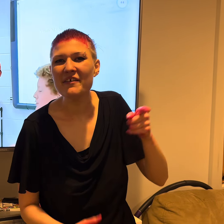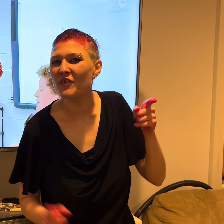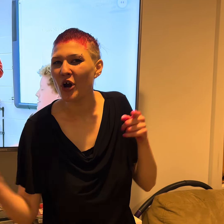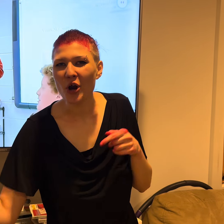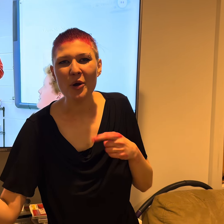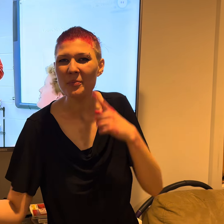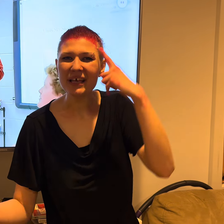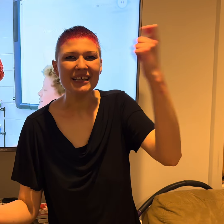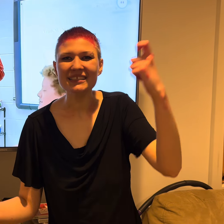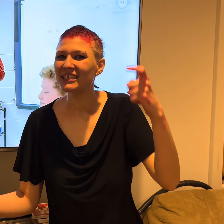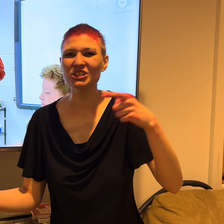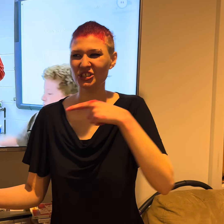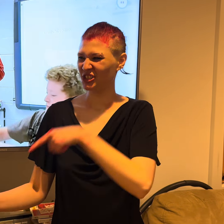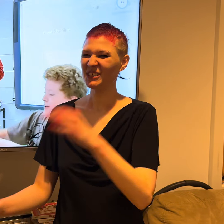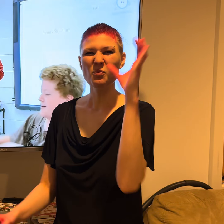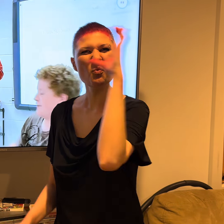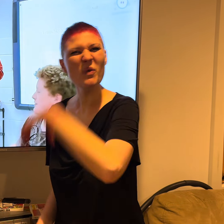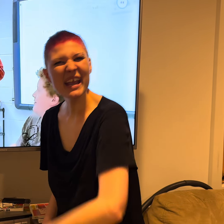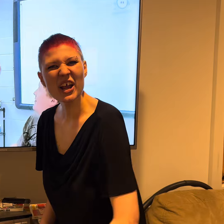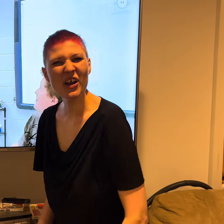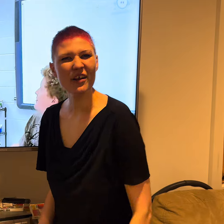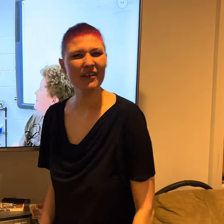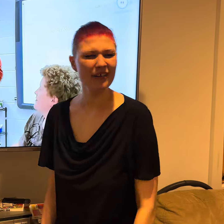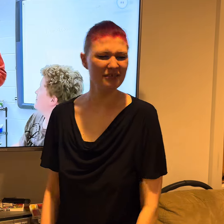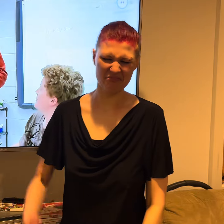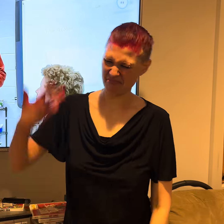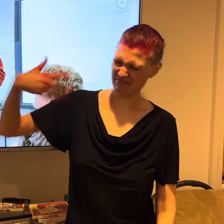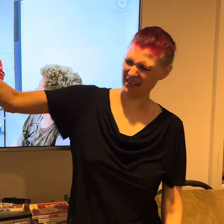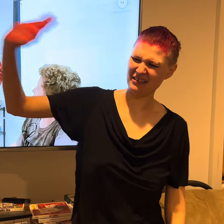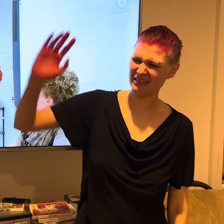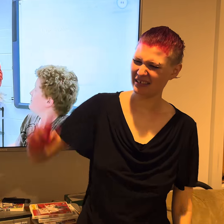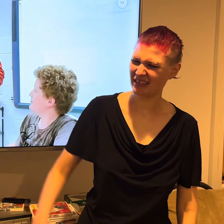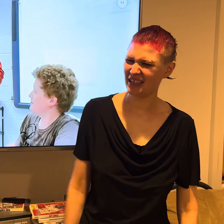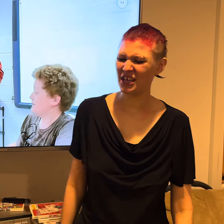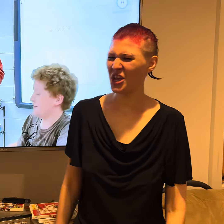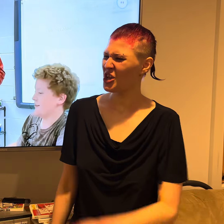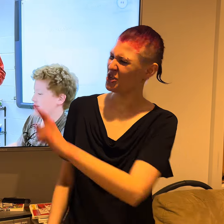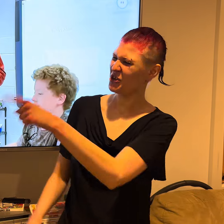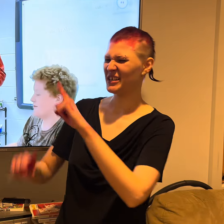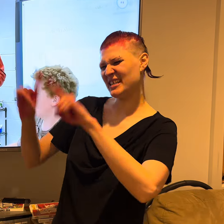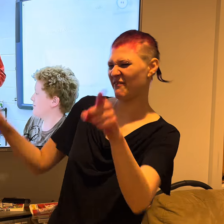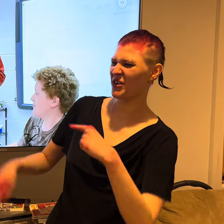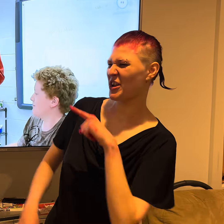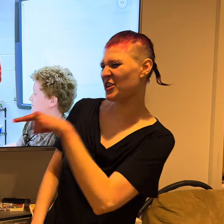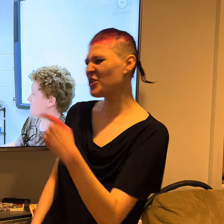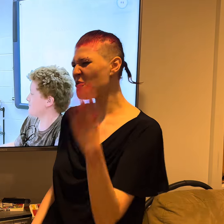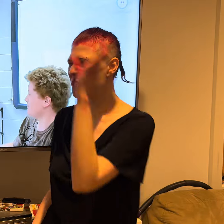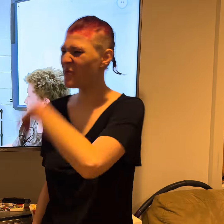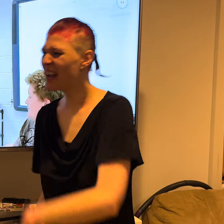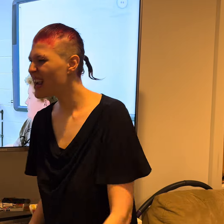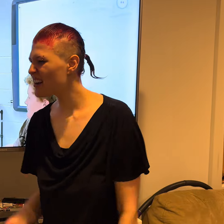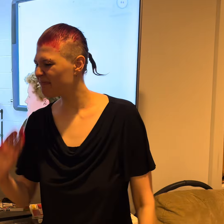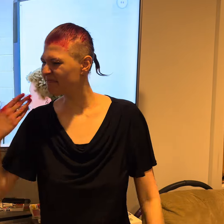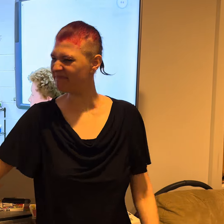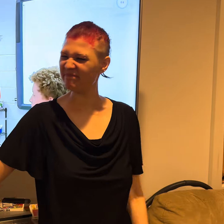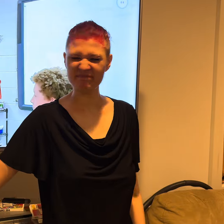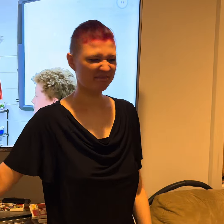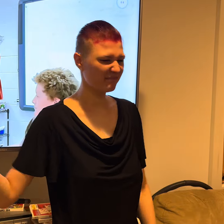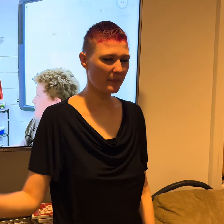closet because you're weird. We're just gonna put you in the closet and get rid of you because you're different, okay? Not such a good thing to do, huh?